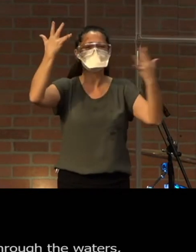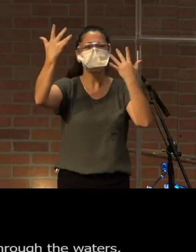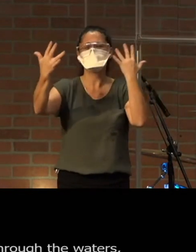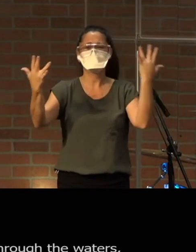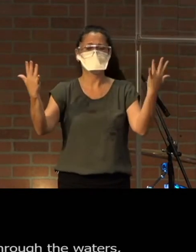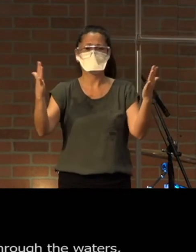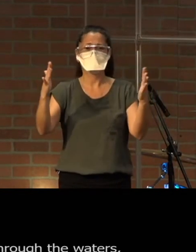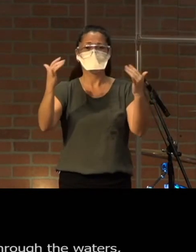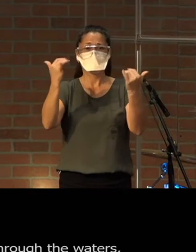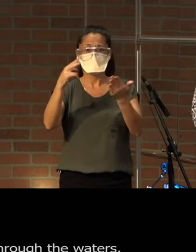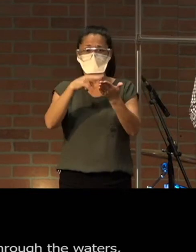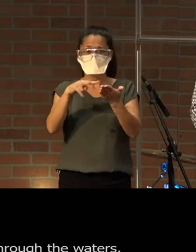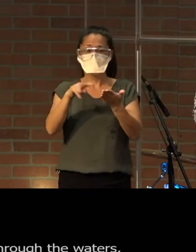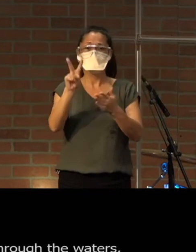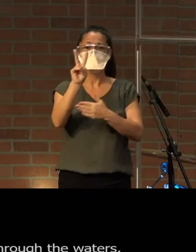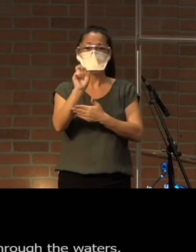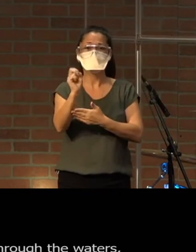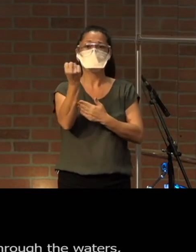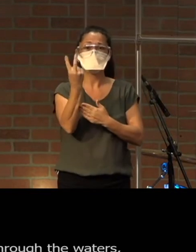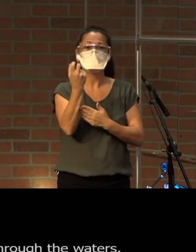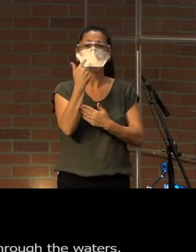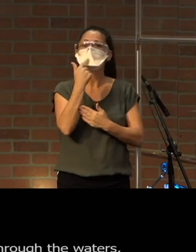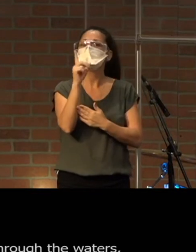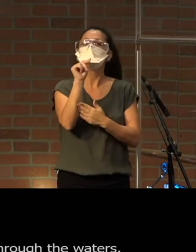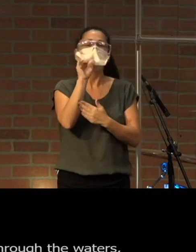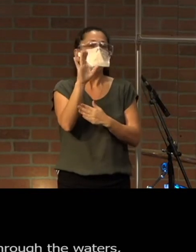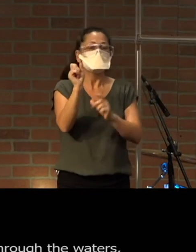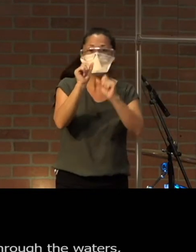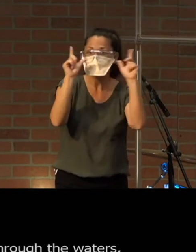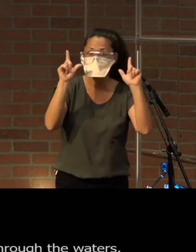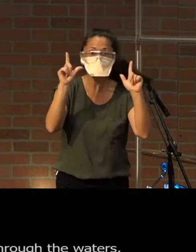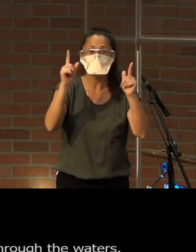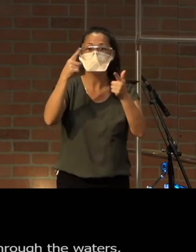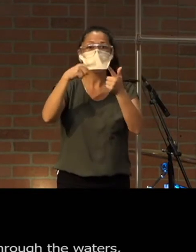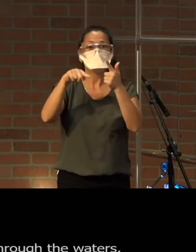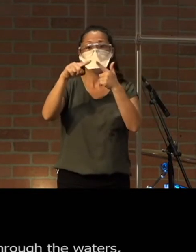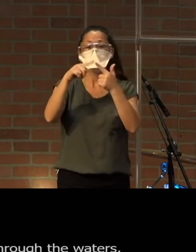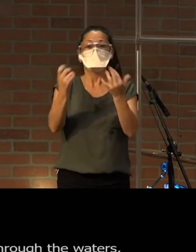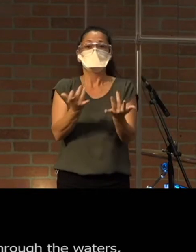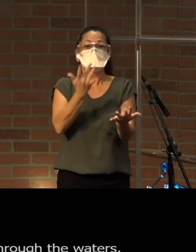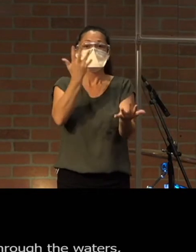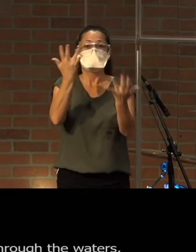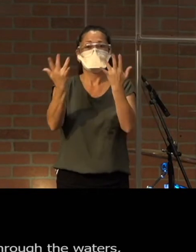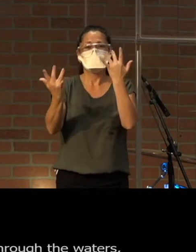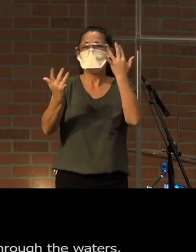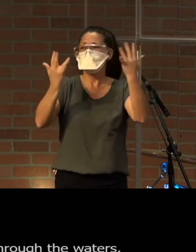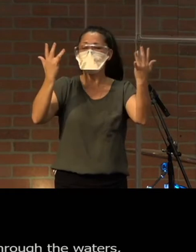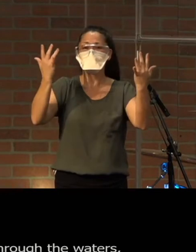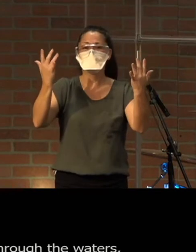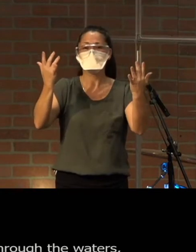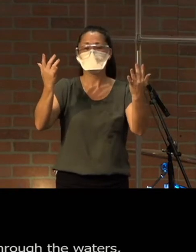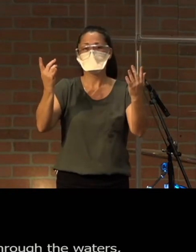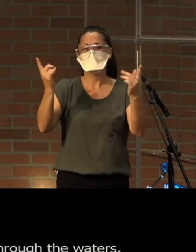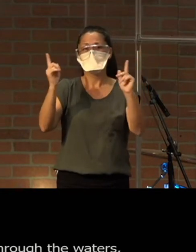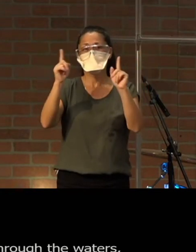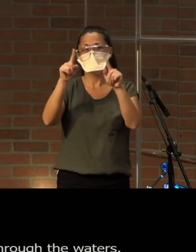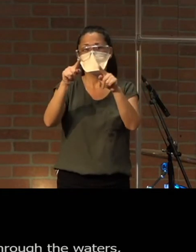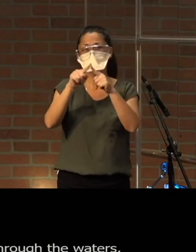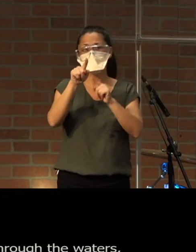going to get to verse 12. And it says, don't be surprised when the fiery ordeal comes among